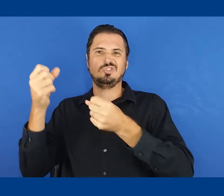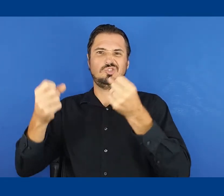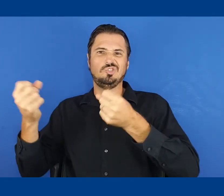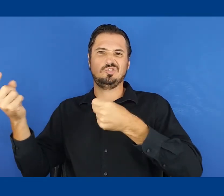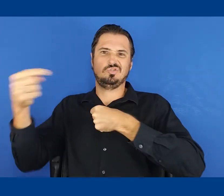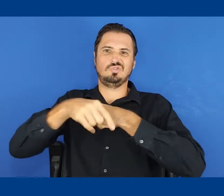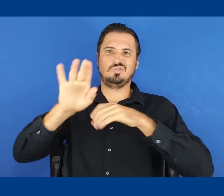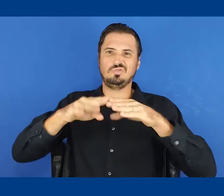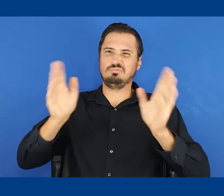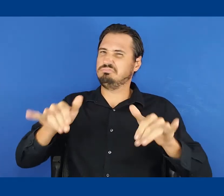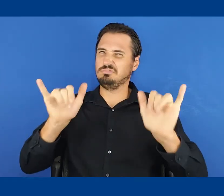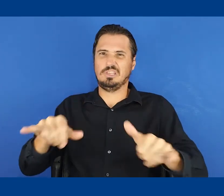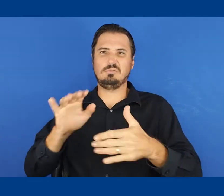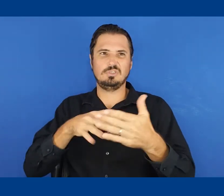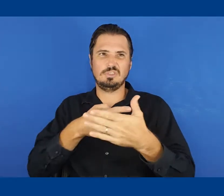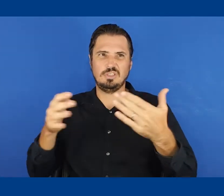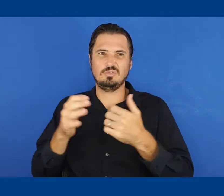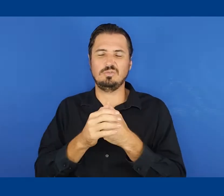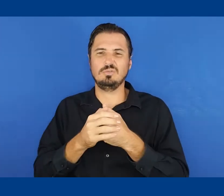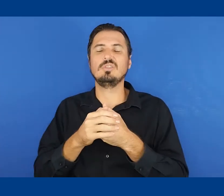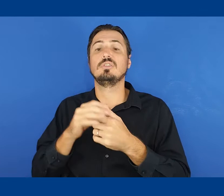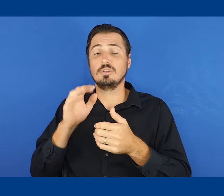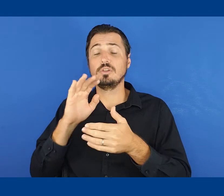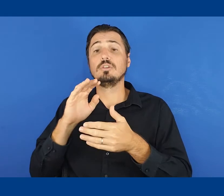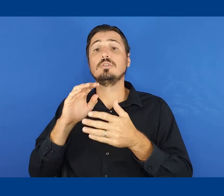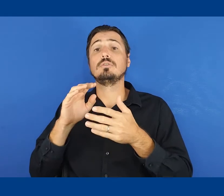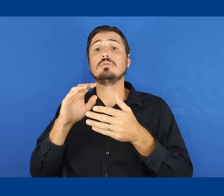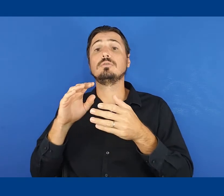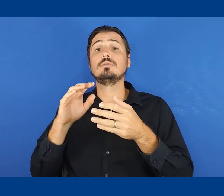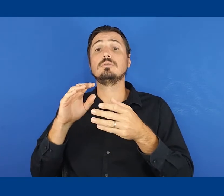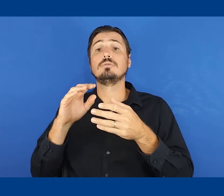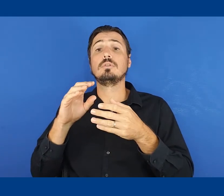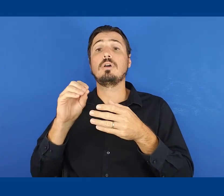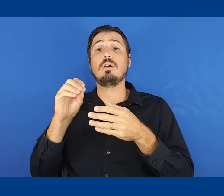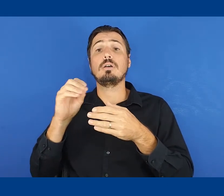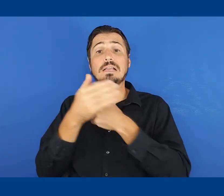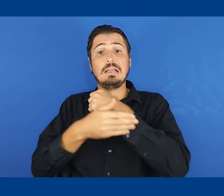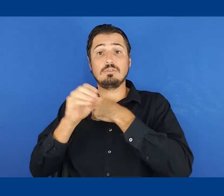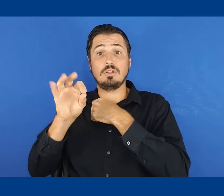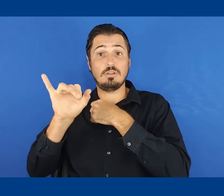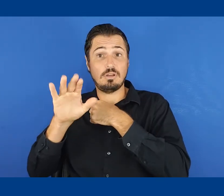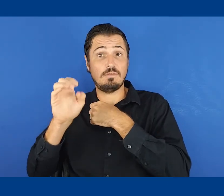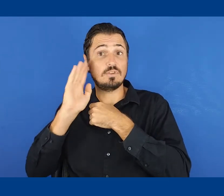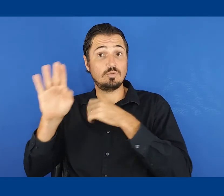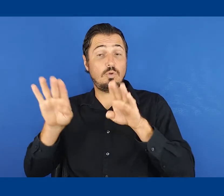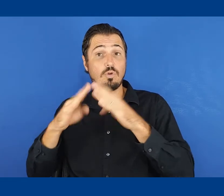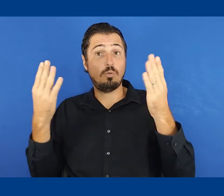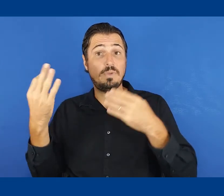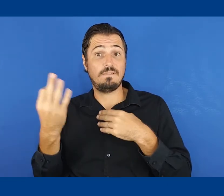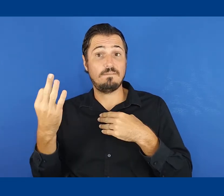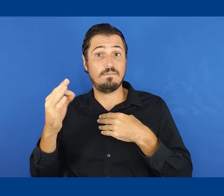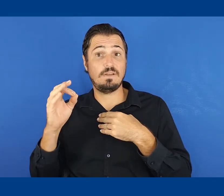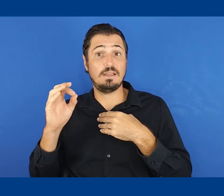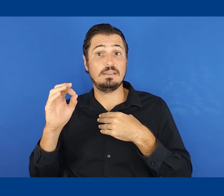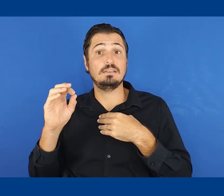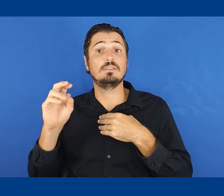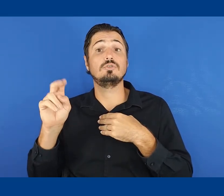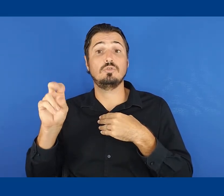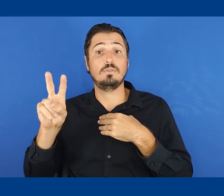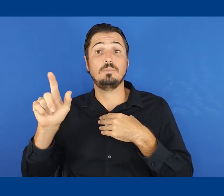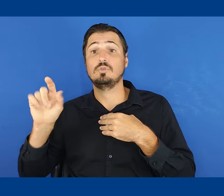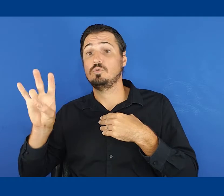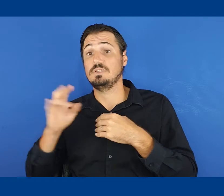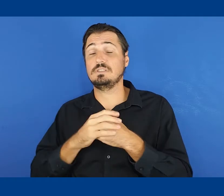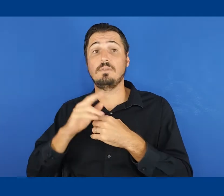for county offices and services will resume on Friday, November 27th. Kauai Bus will not be operating